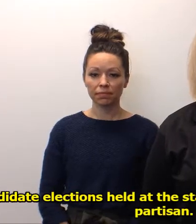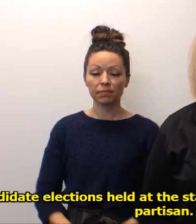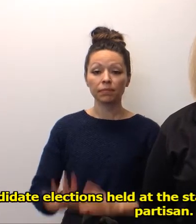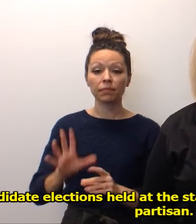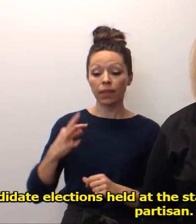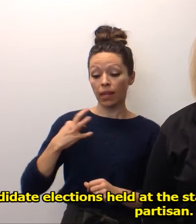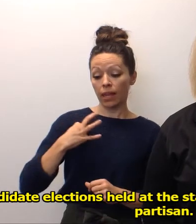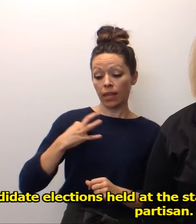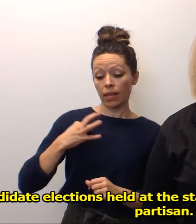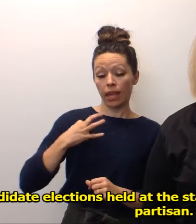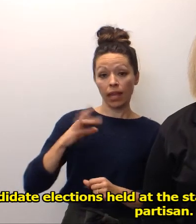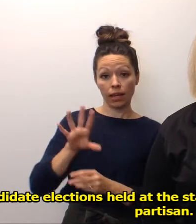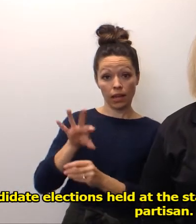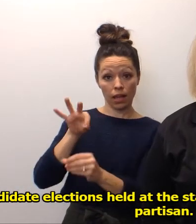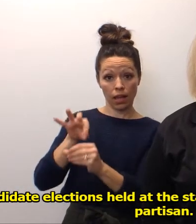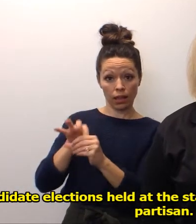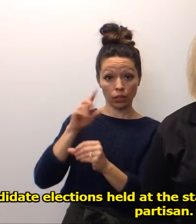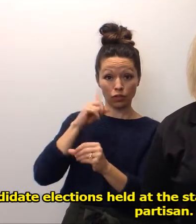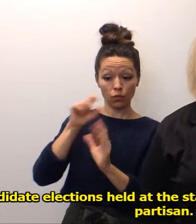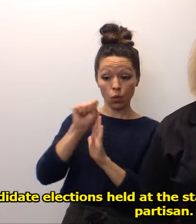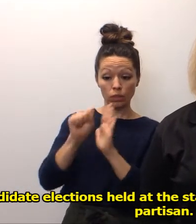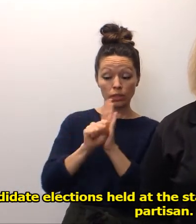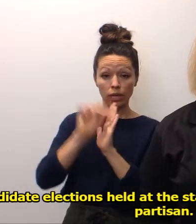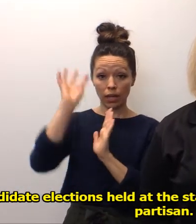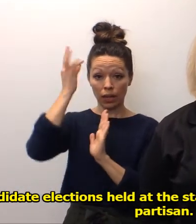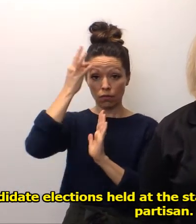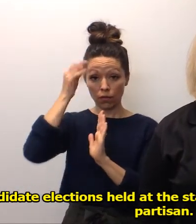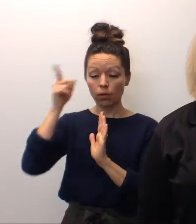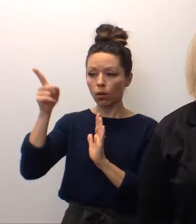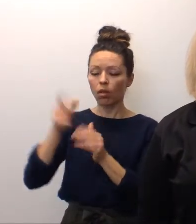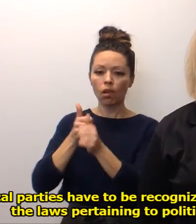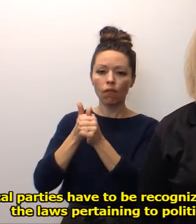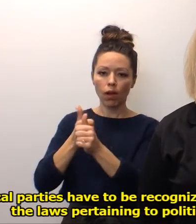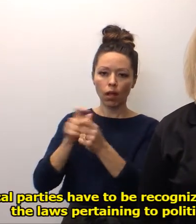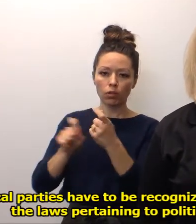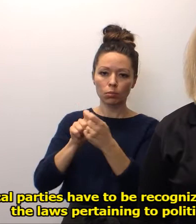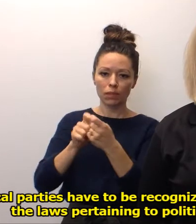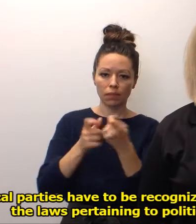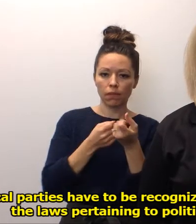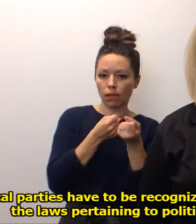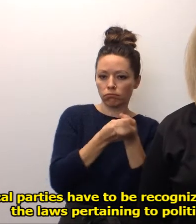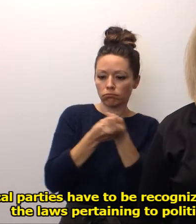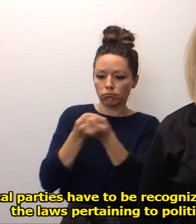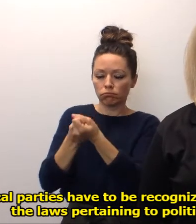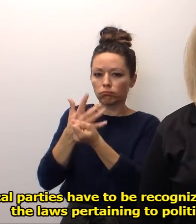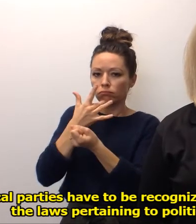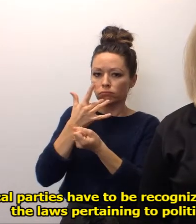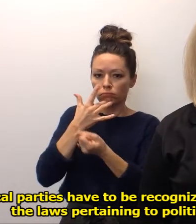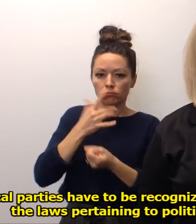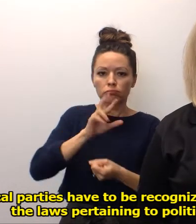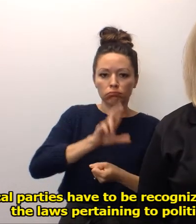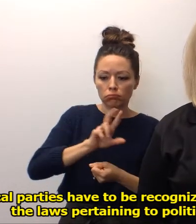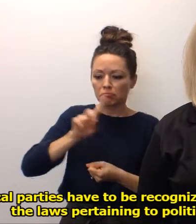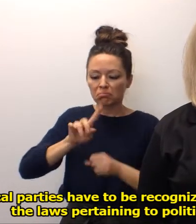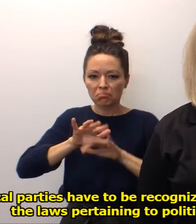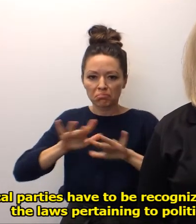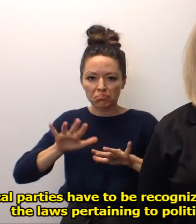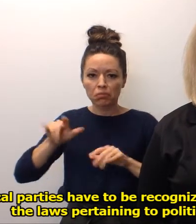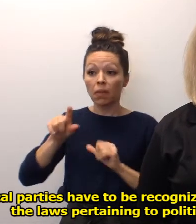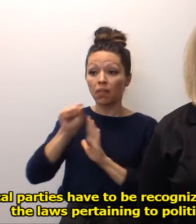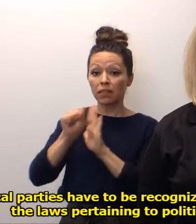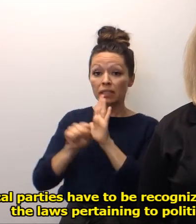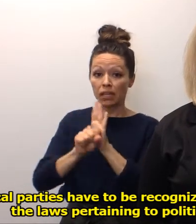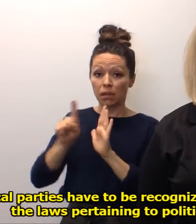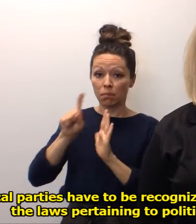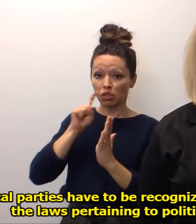Candidate elections held at the state and federal level are partisan. Political parties have to be recognized by the state and under